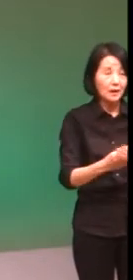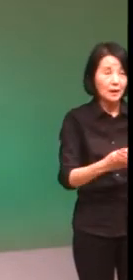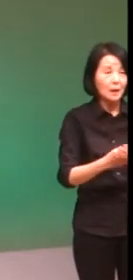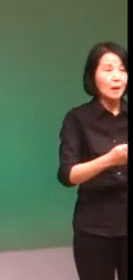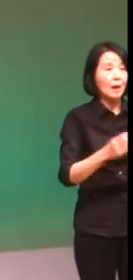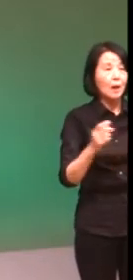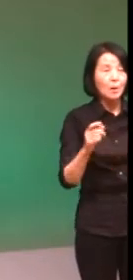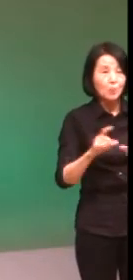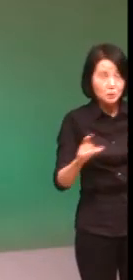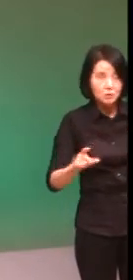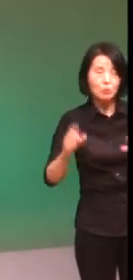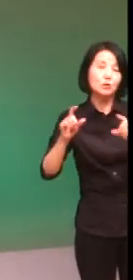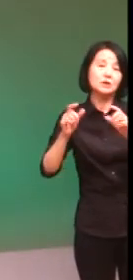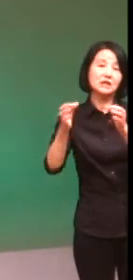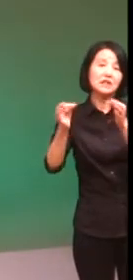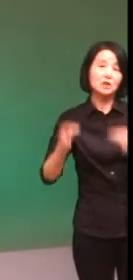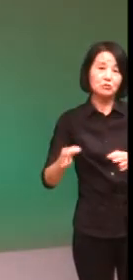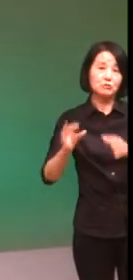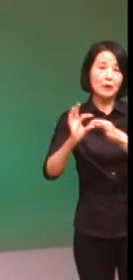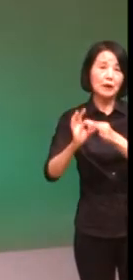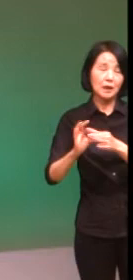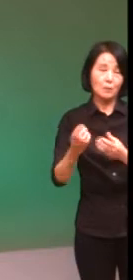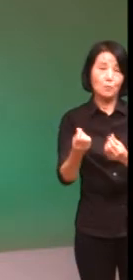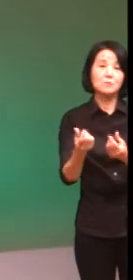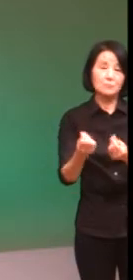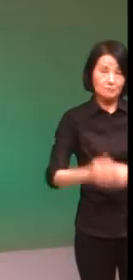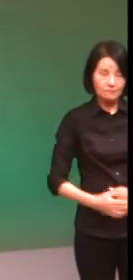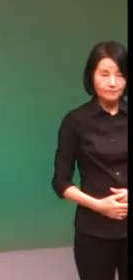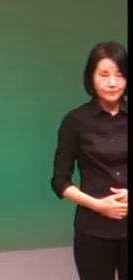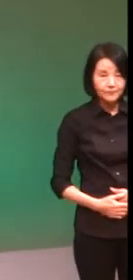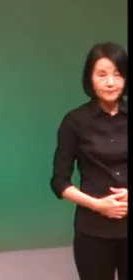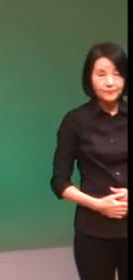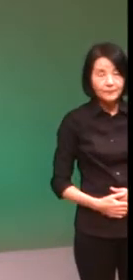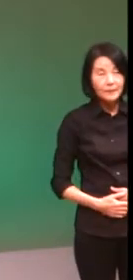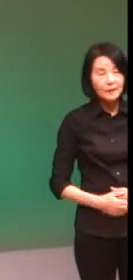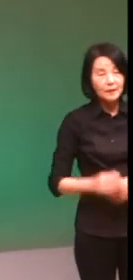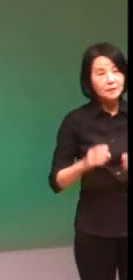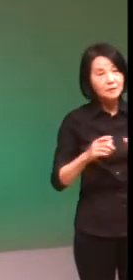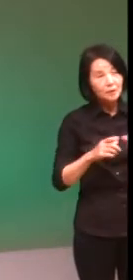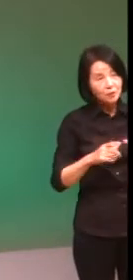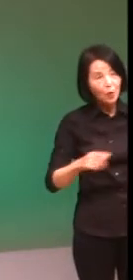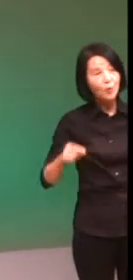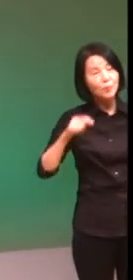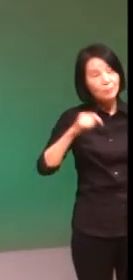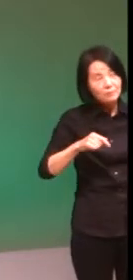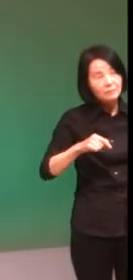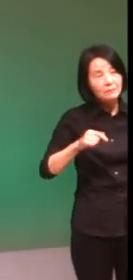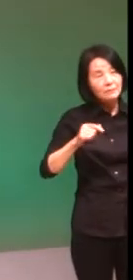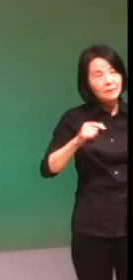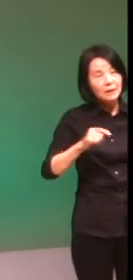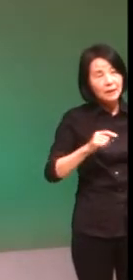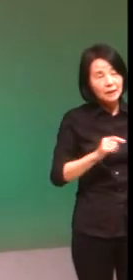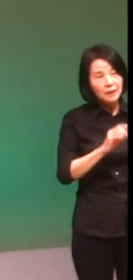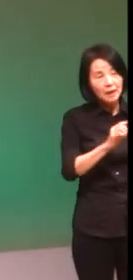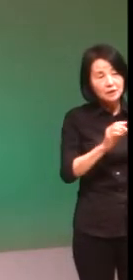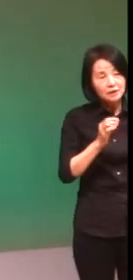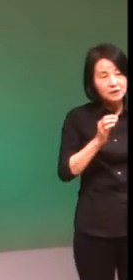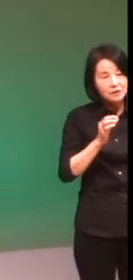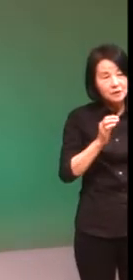fact sheet that shows who in Japan invests in nuclear weapons. I'll have these for